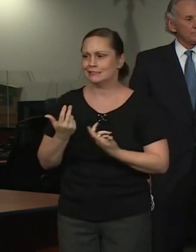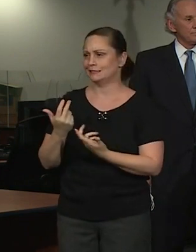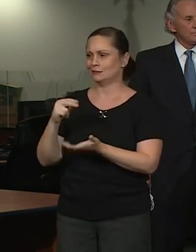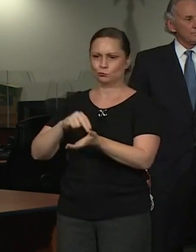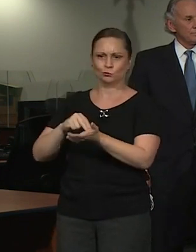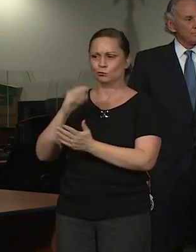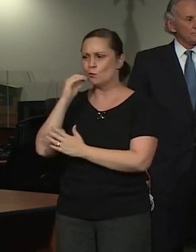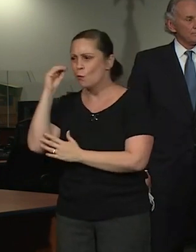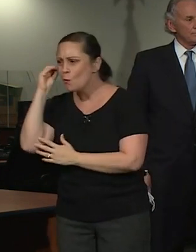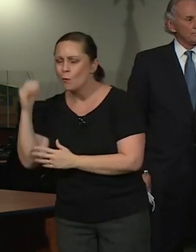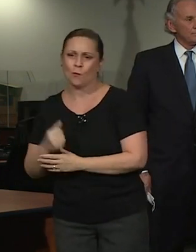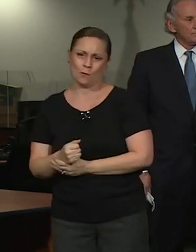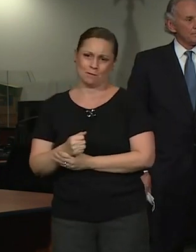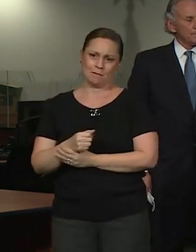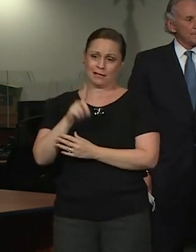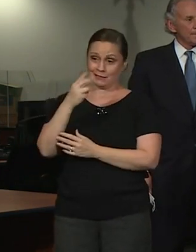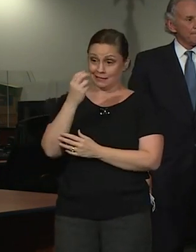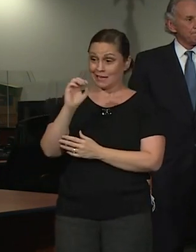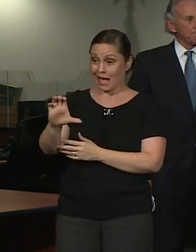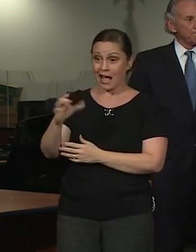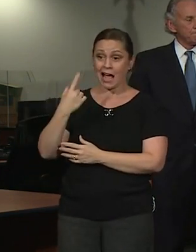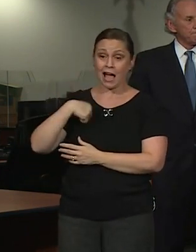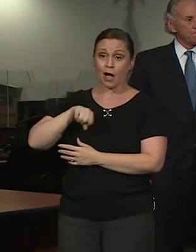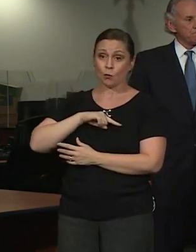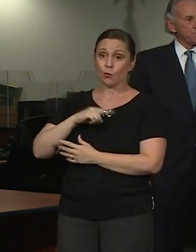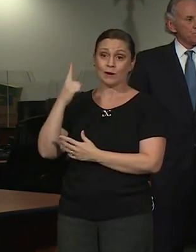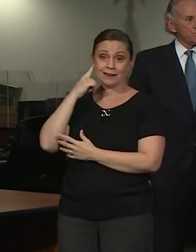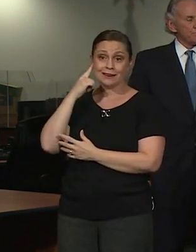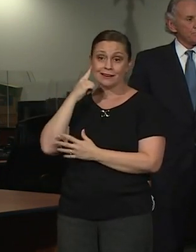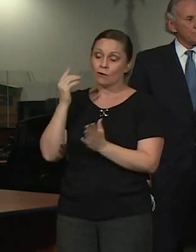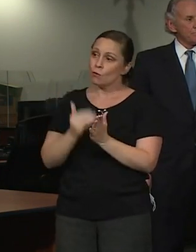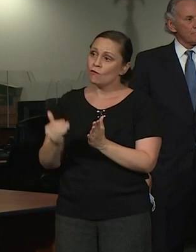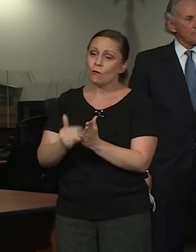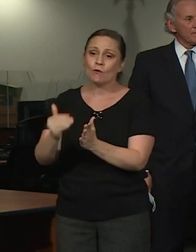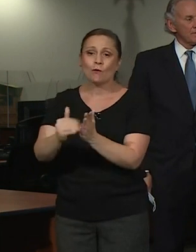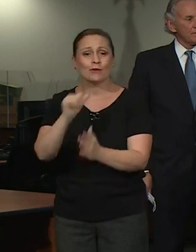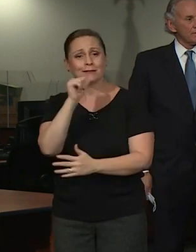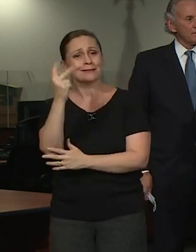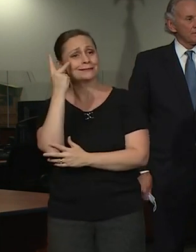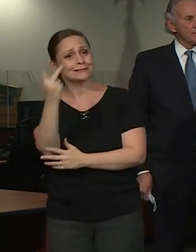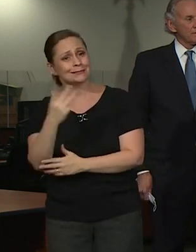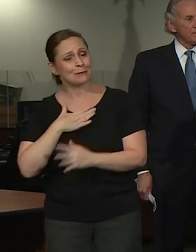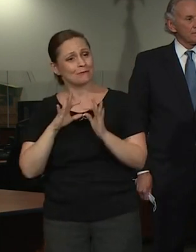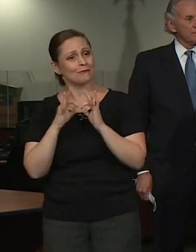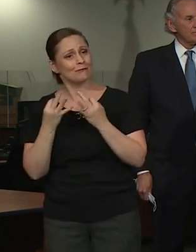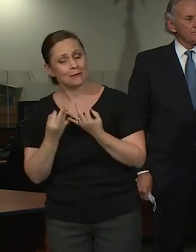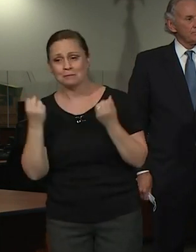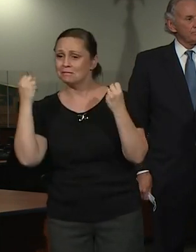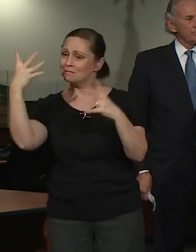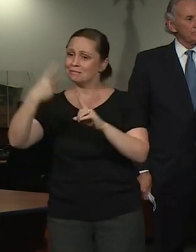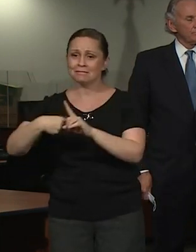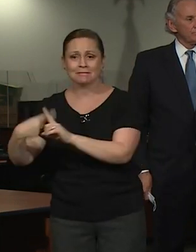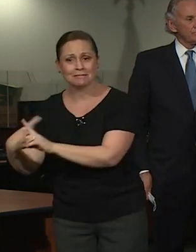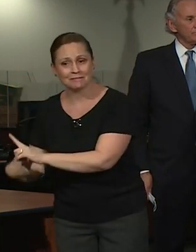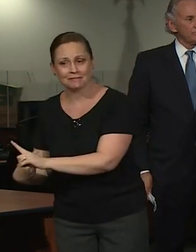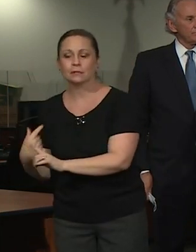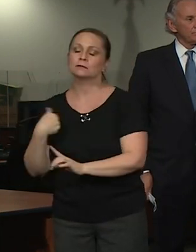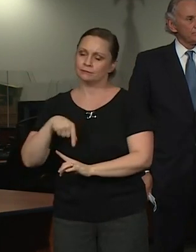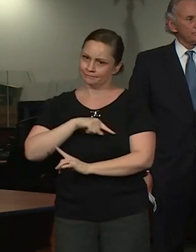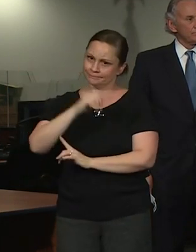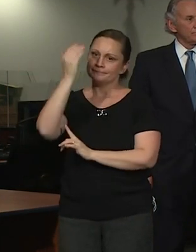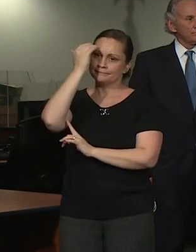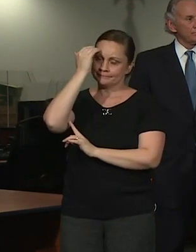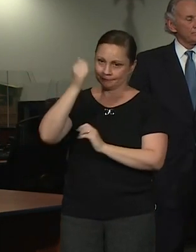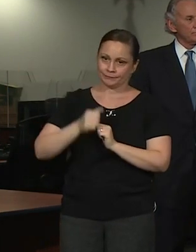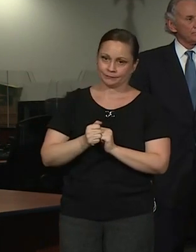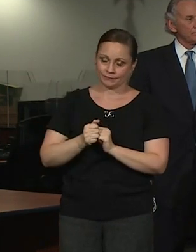who haven't seen their parents in months, and so we understand that. This is kind of going to be a phased approach. We